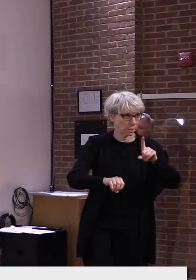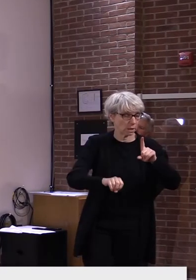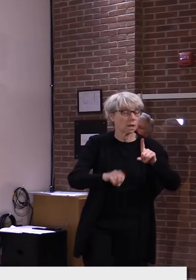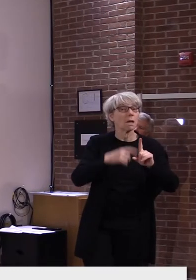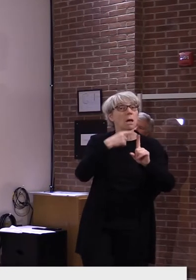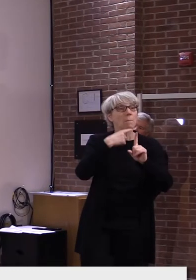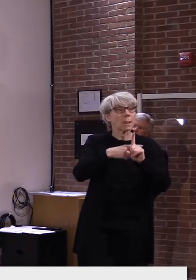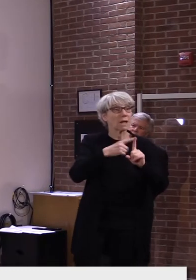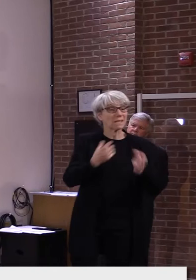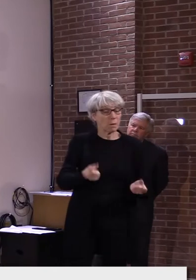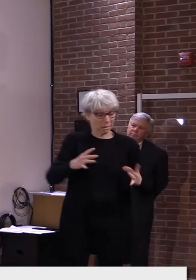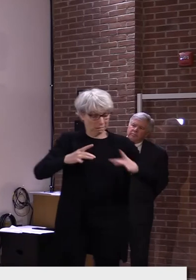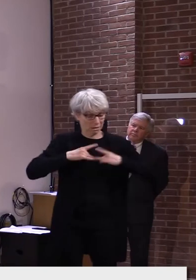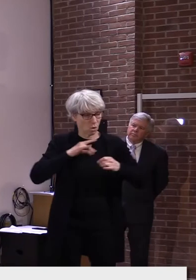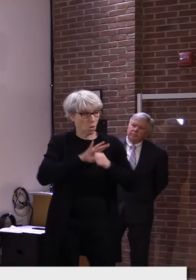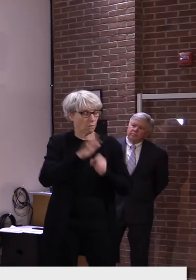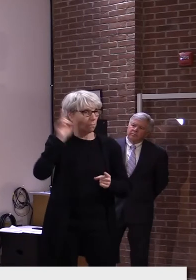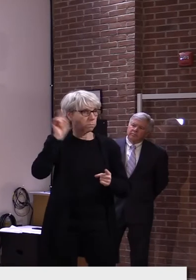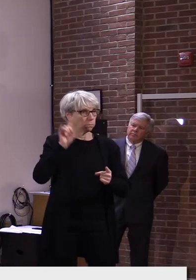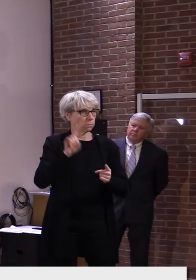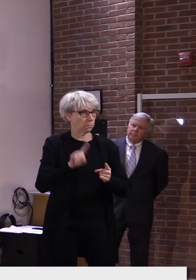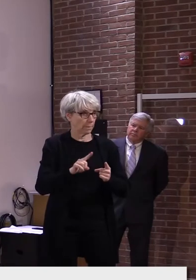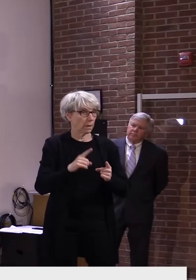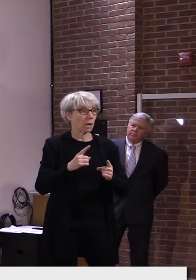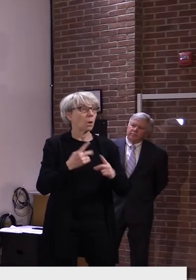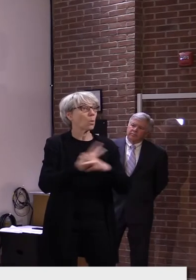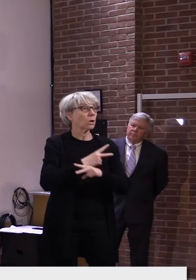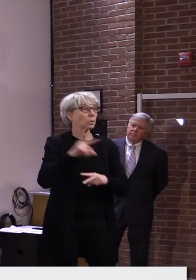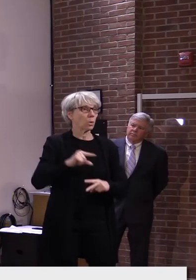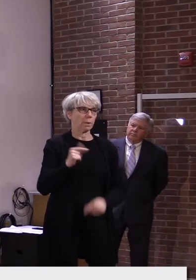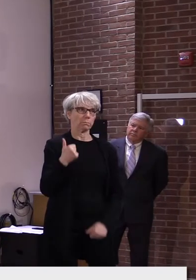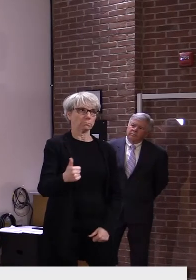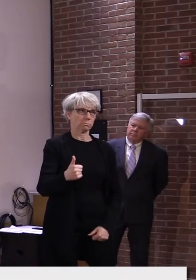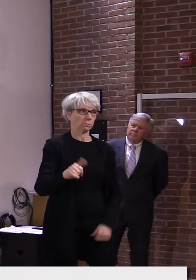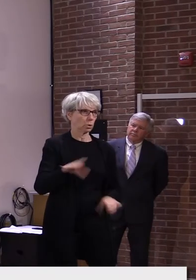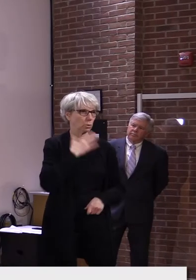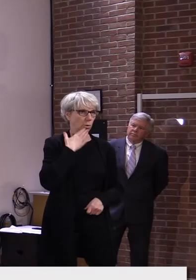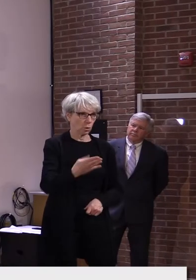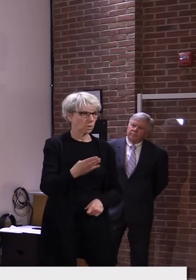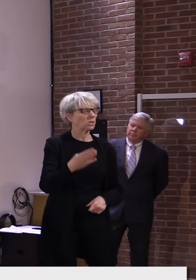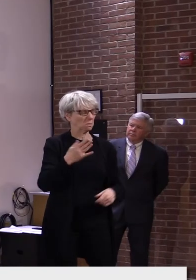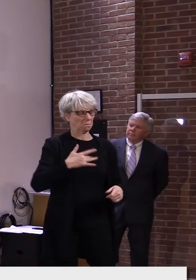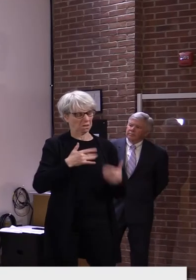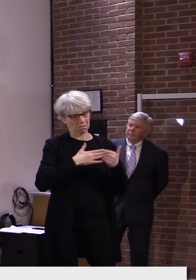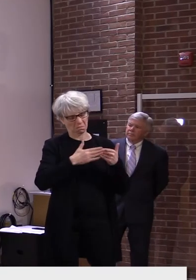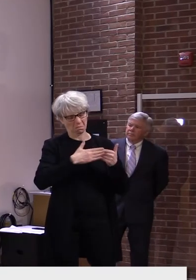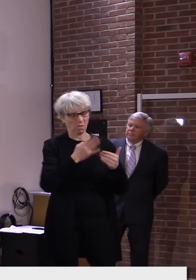So we'll see what happens, but they're on pace to reach that in the next 3, 4, 5 weeks.